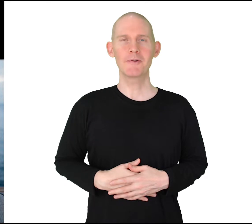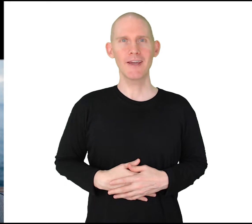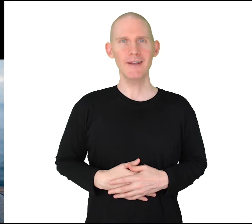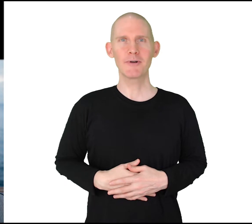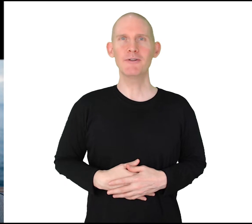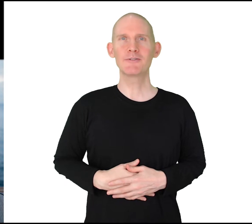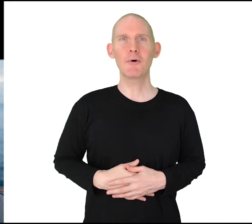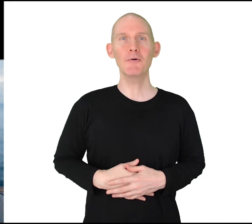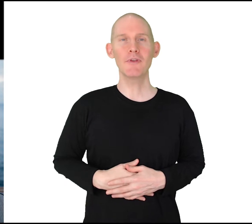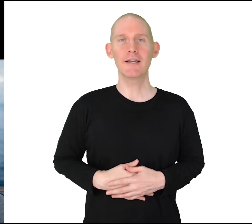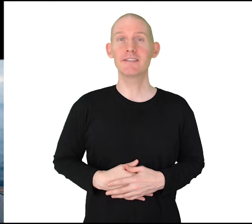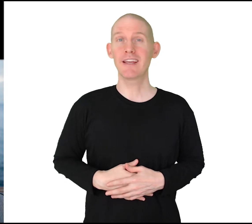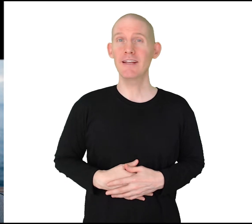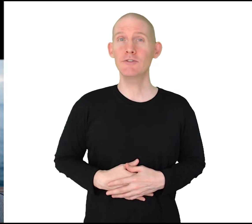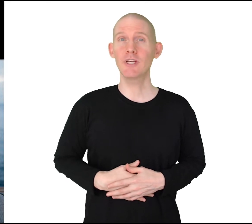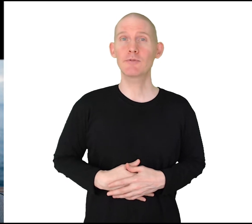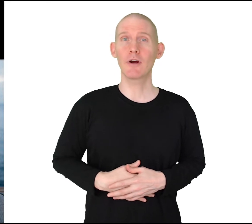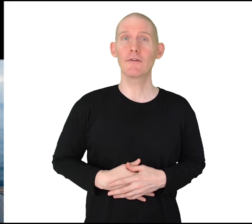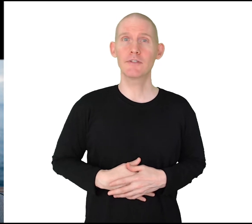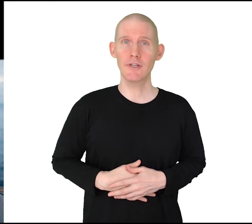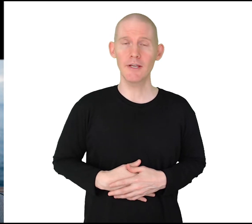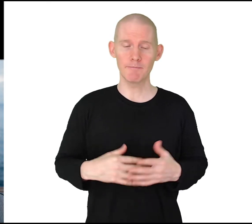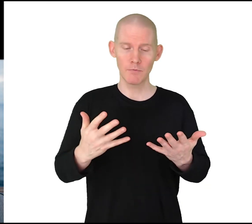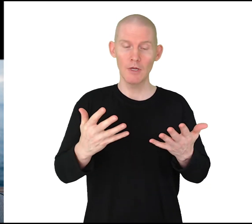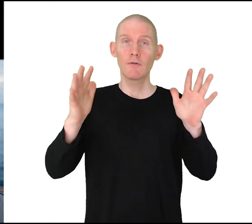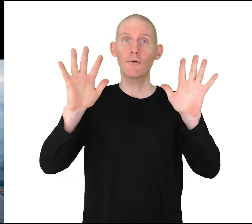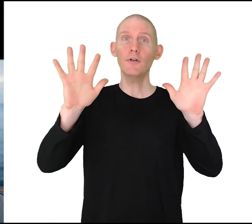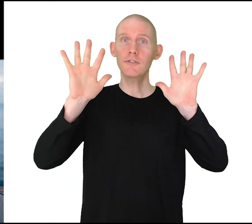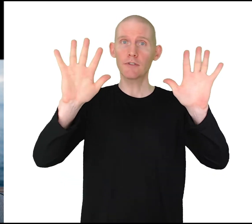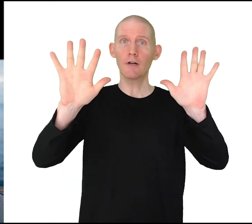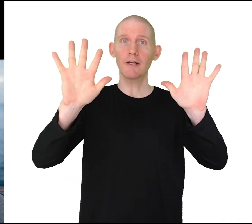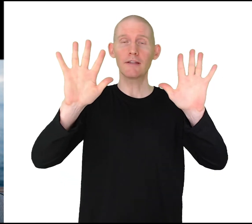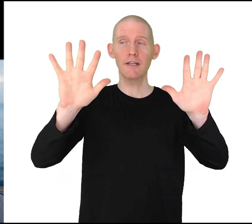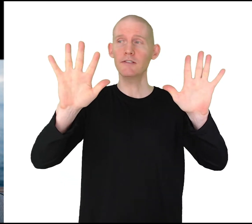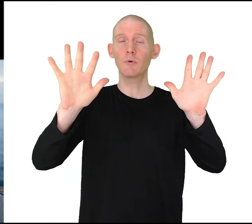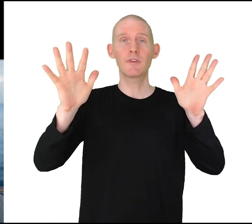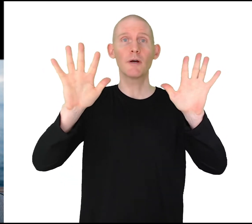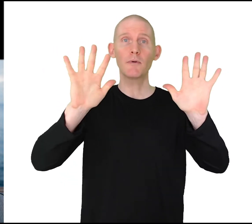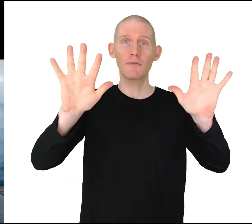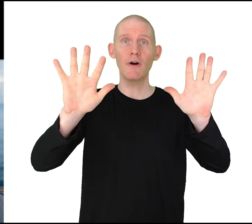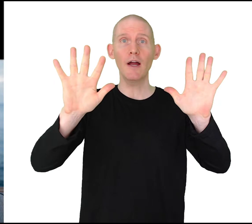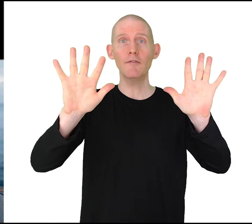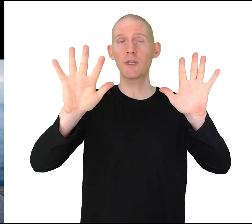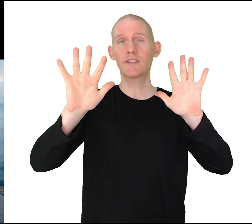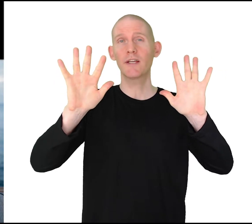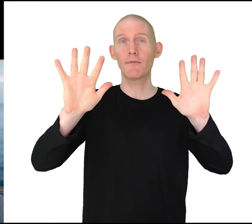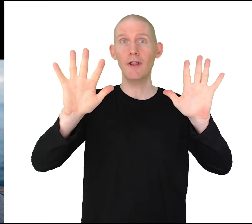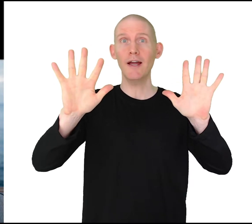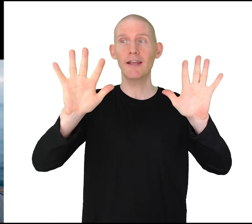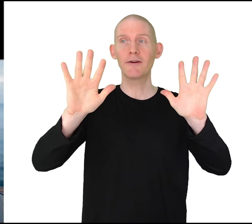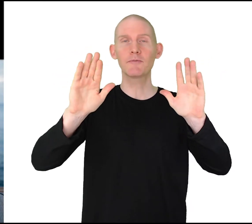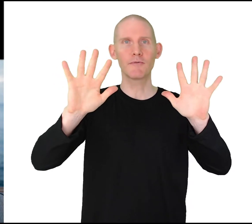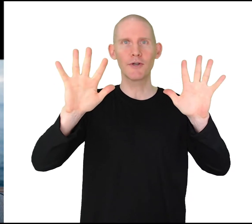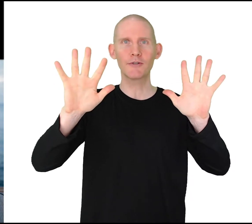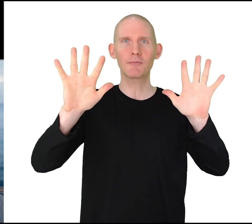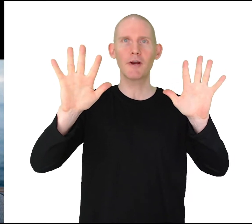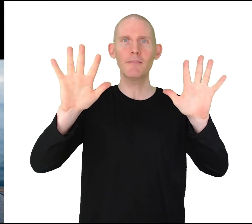Okay, we're going to use both hands. The hand shapes are the same. First, start like this with the number 5, or we could say flat hand with the fingers spread